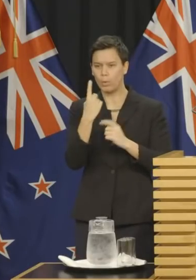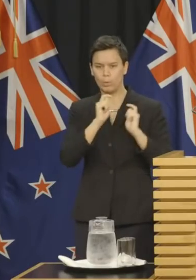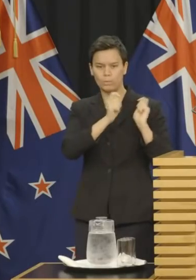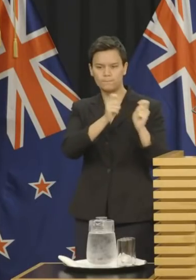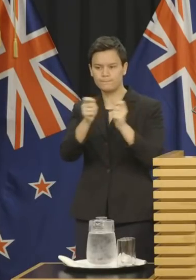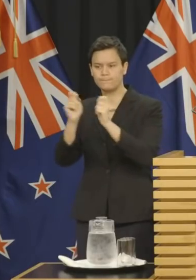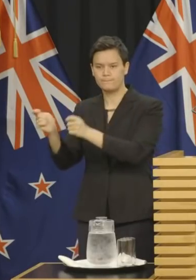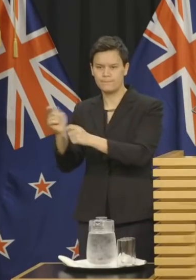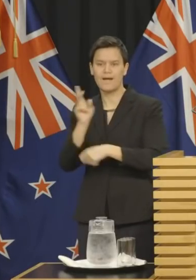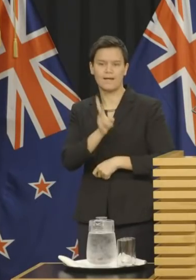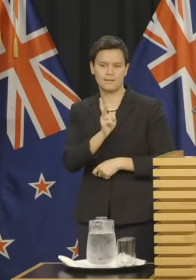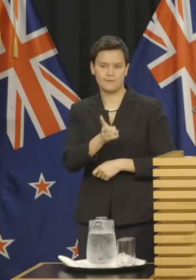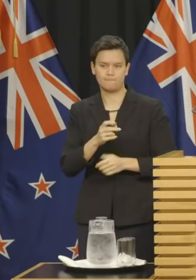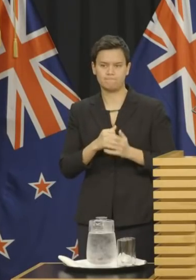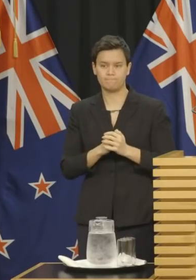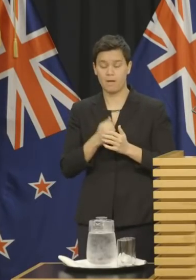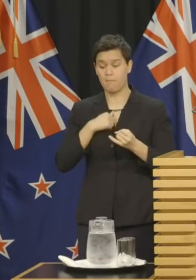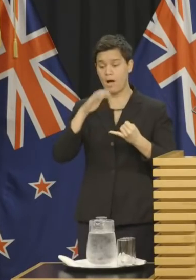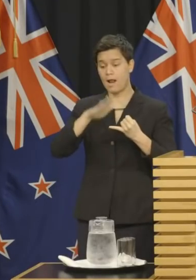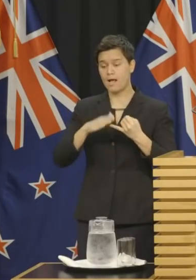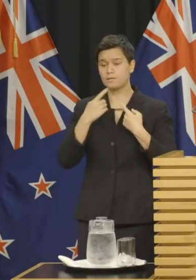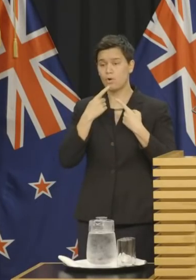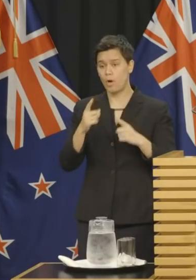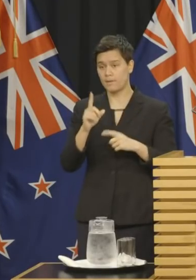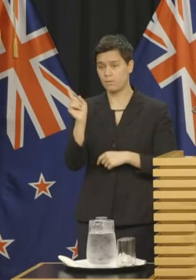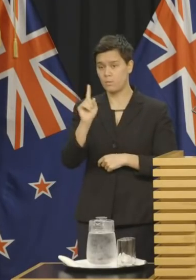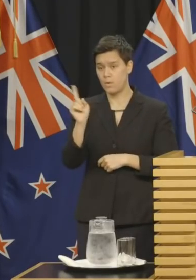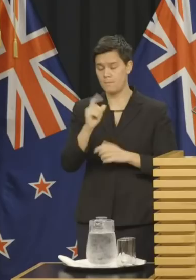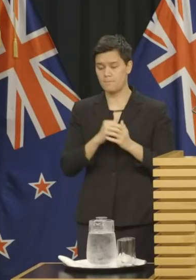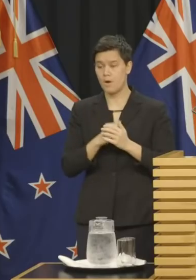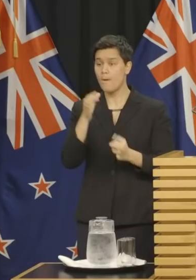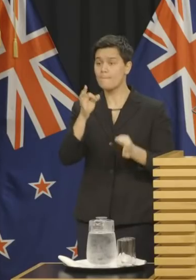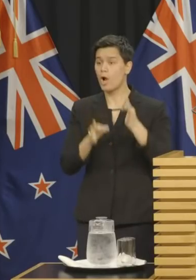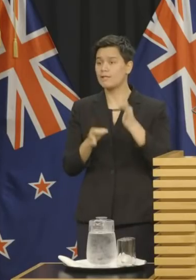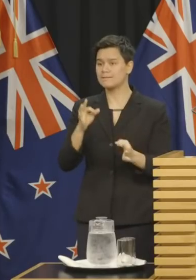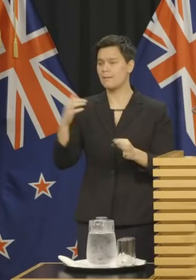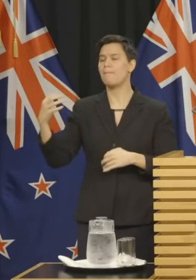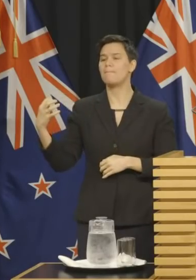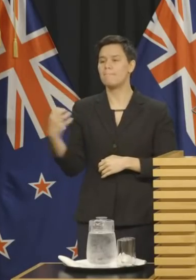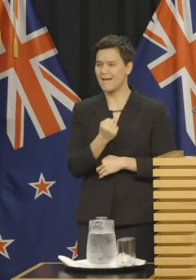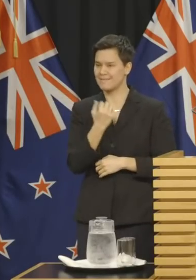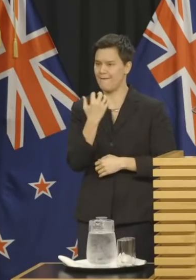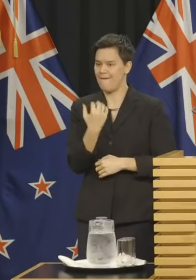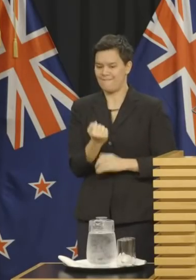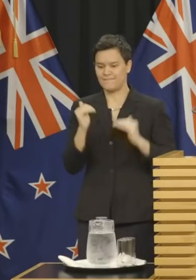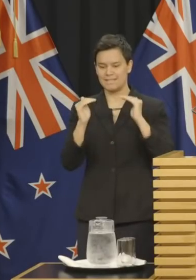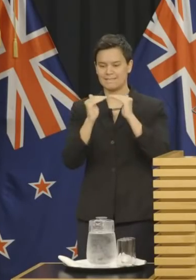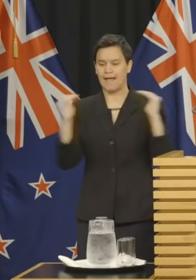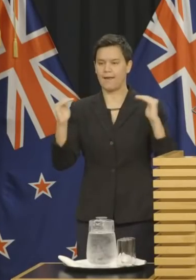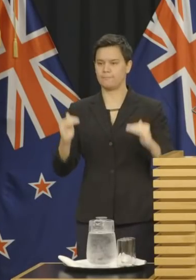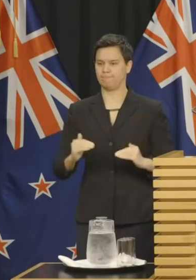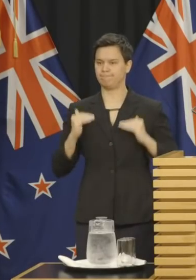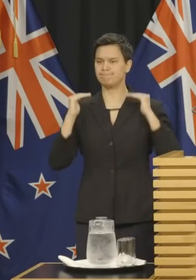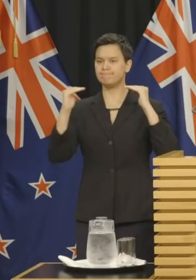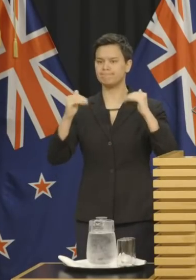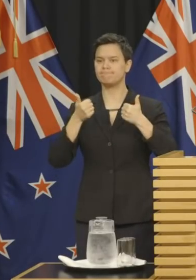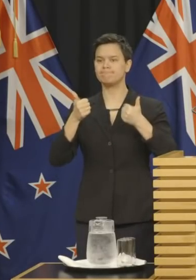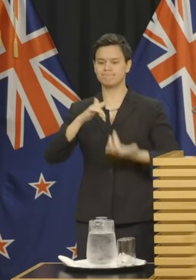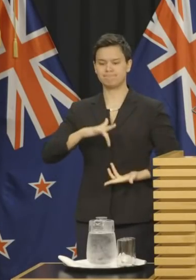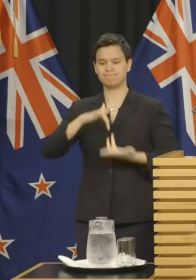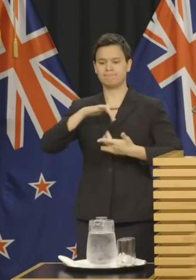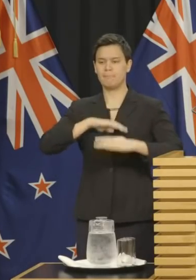is this. Politics is a place where we need to maintain standards, and politicians should pay the price